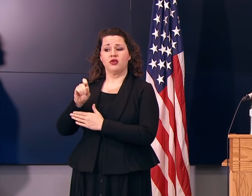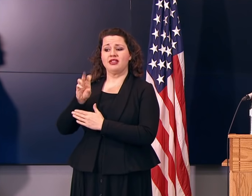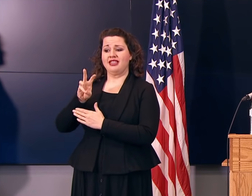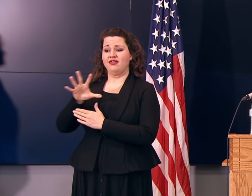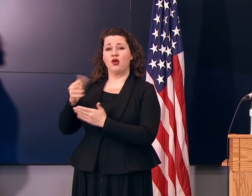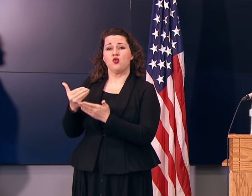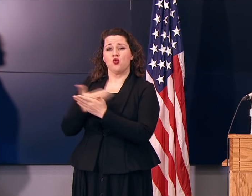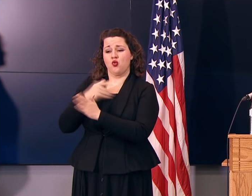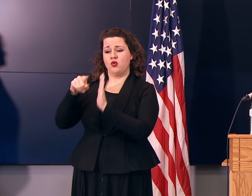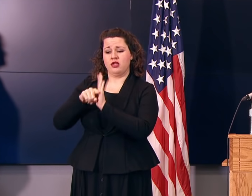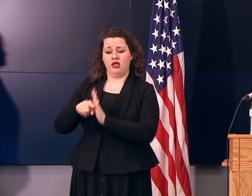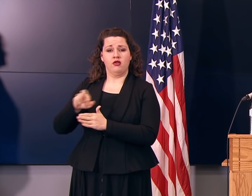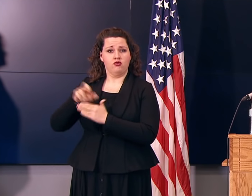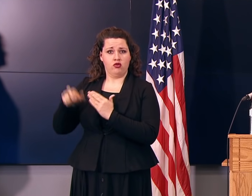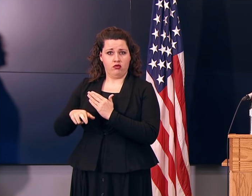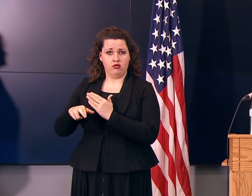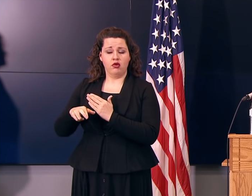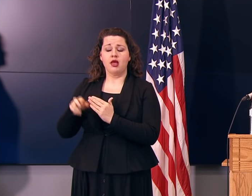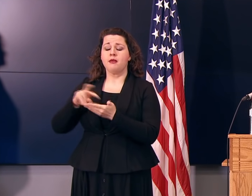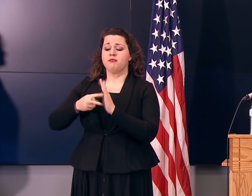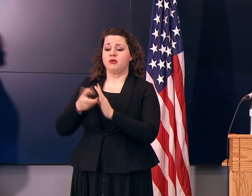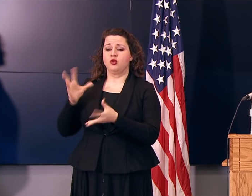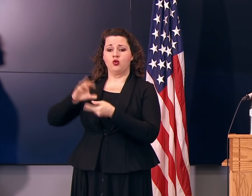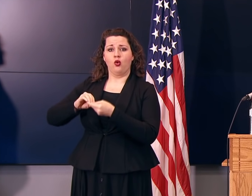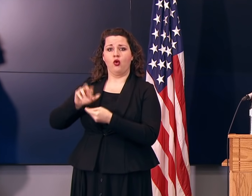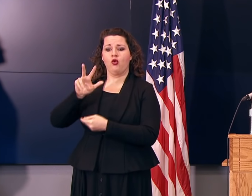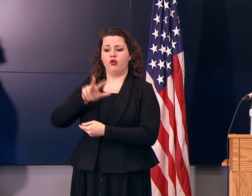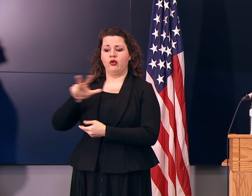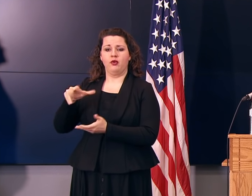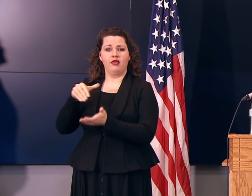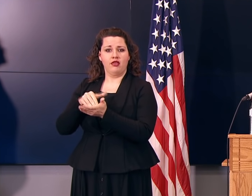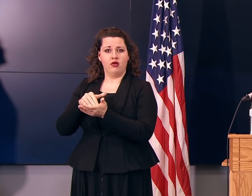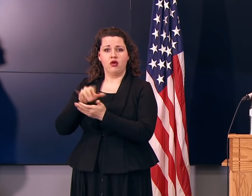1,165 new negative cases for a total of